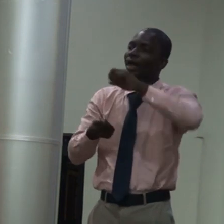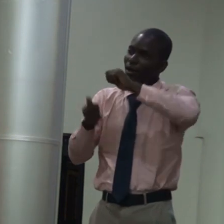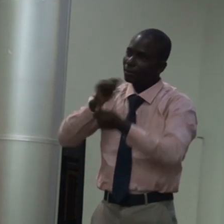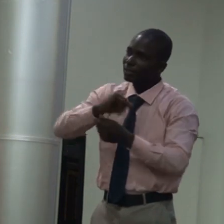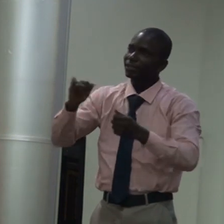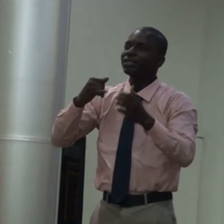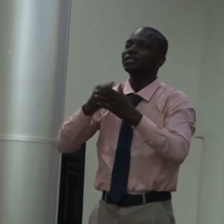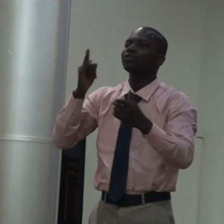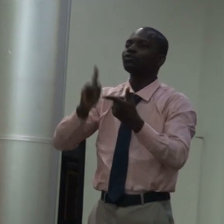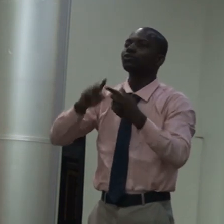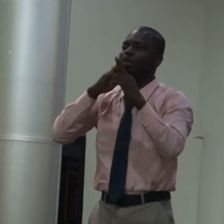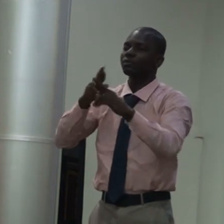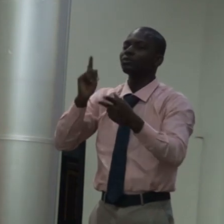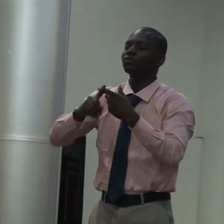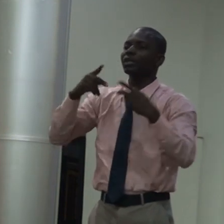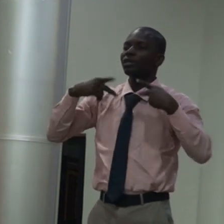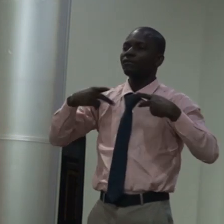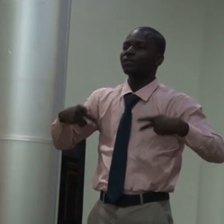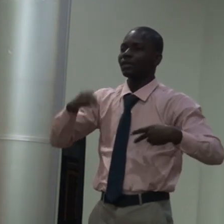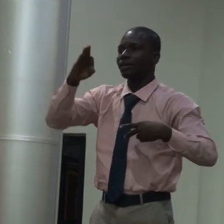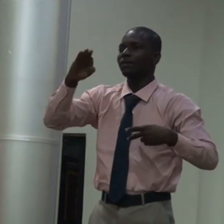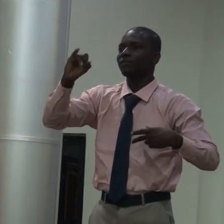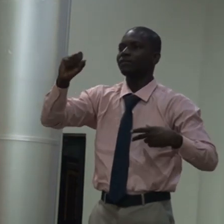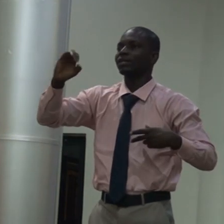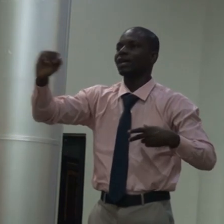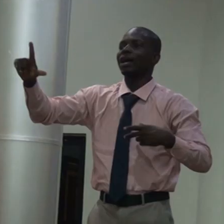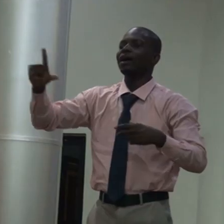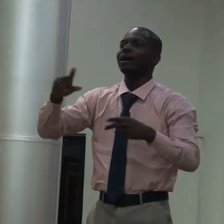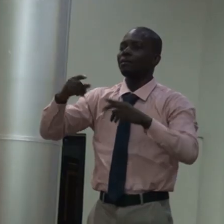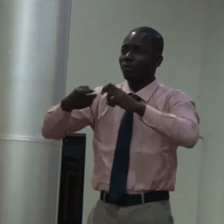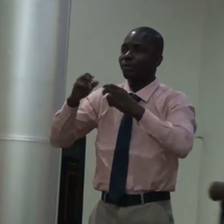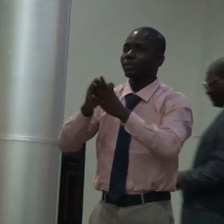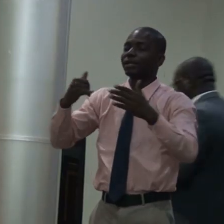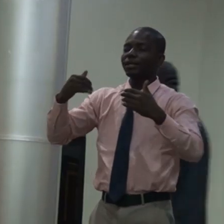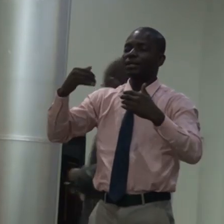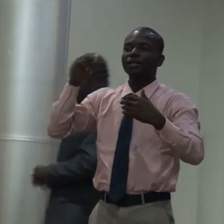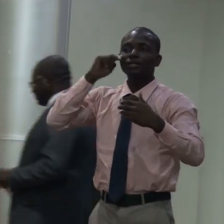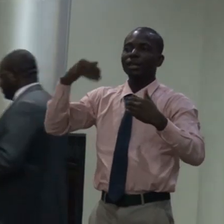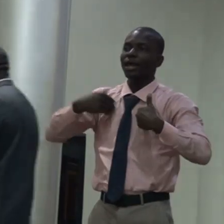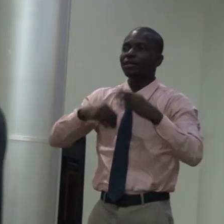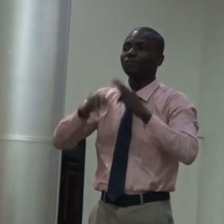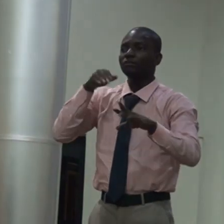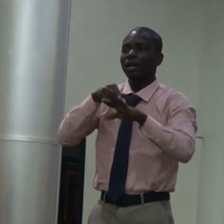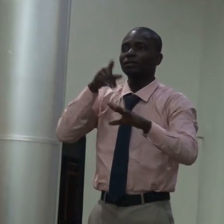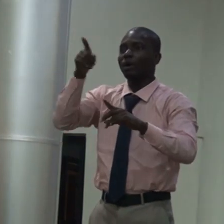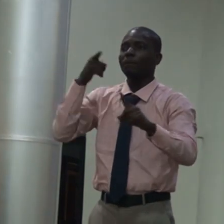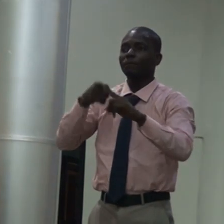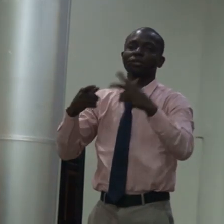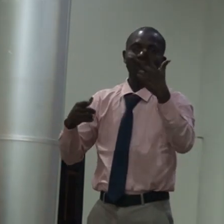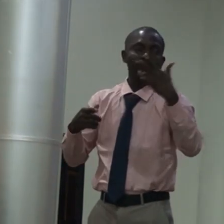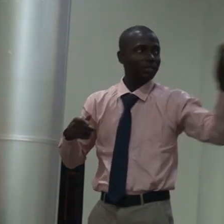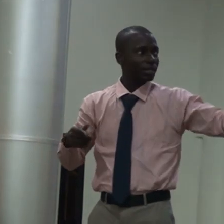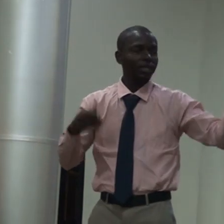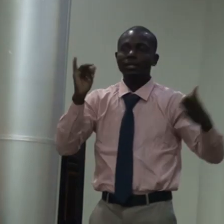Amending it was to respond to the fiscal crisis and challenges that Nigeria had. If you look at 1.3, they